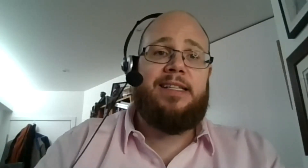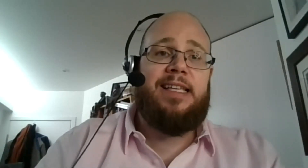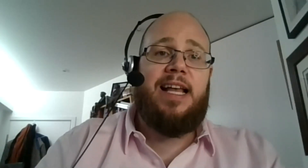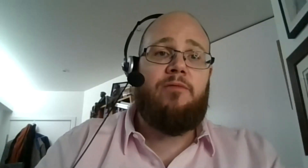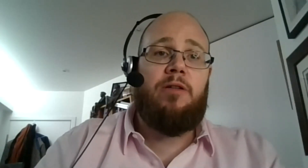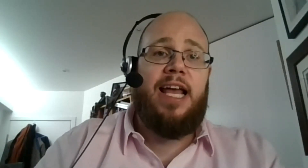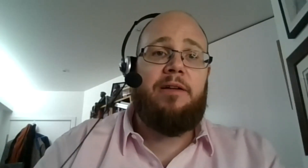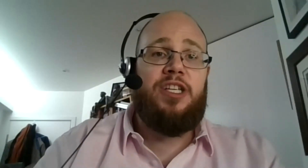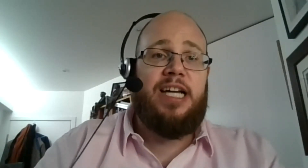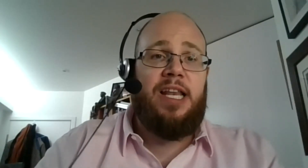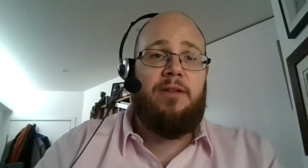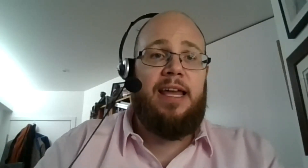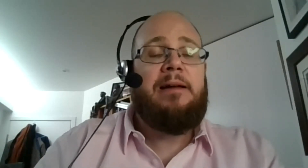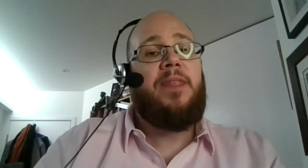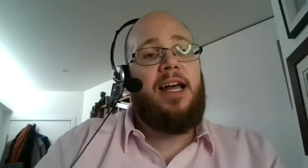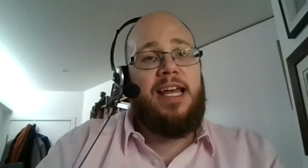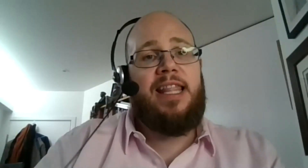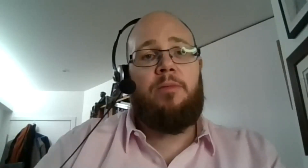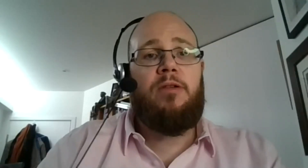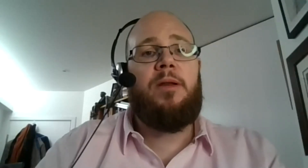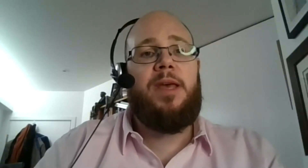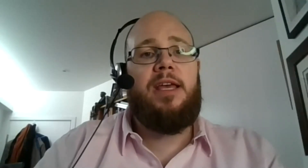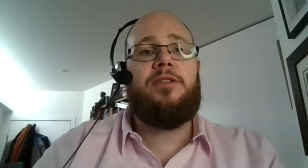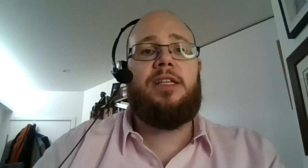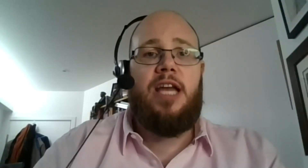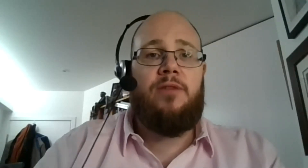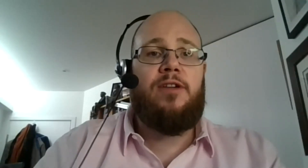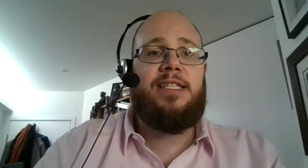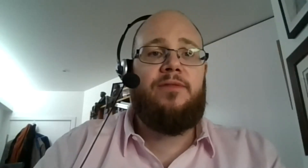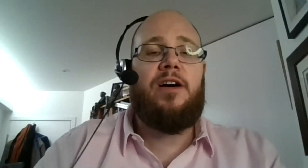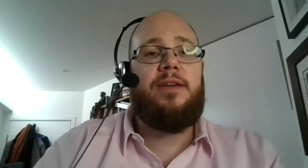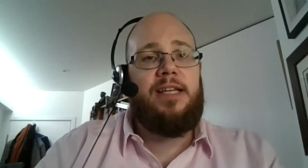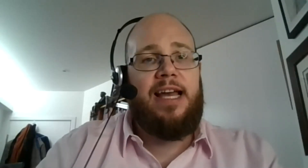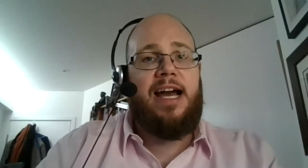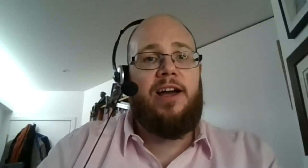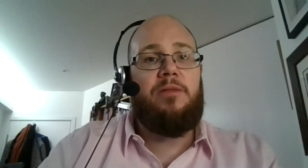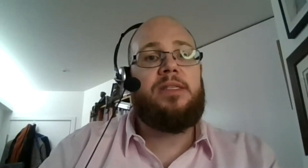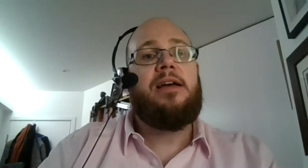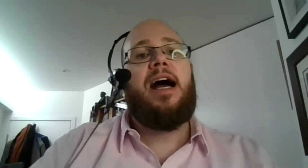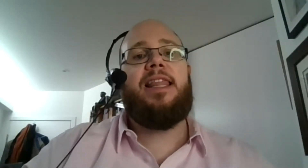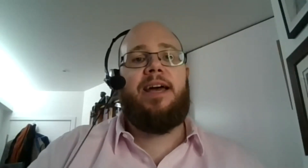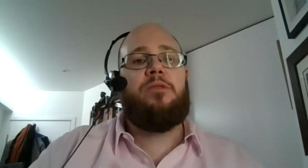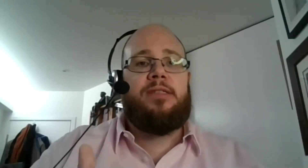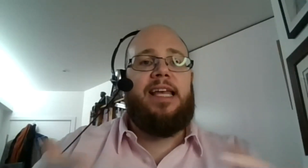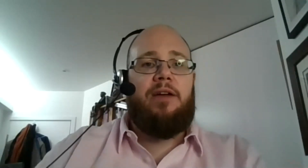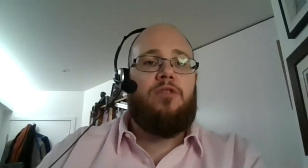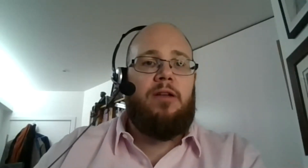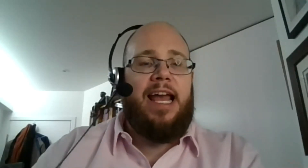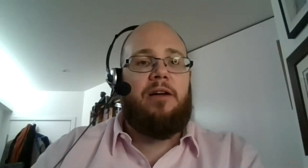see that rolling out in January. And then that'll probably be used in the over 85s and care homes. And then we'll see it rolling out. But